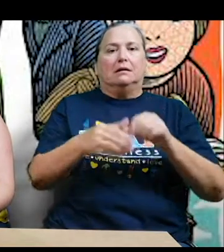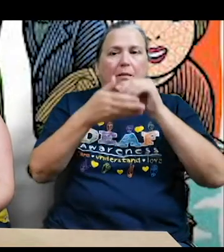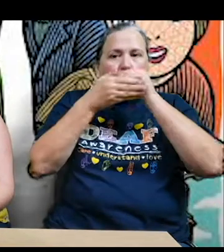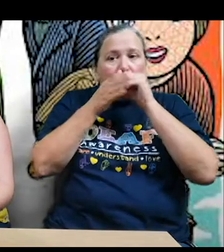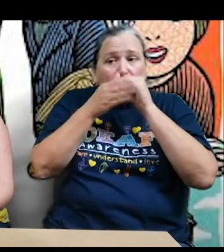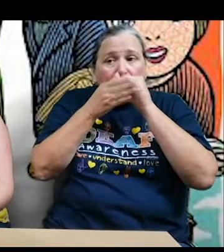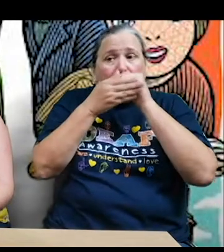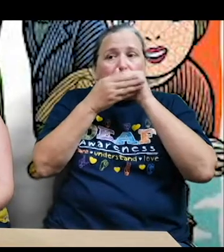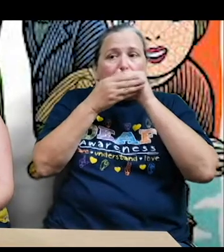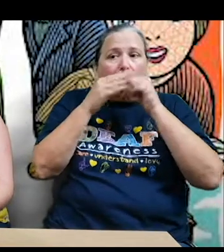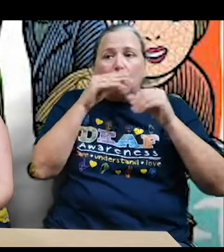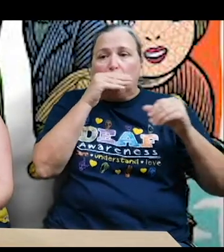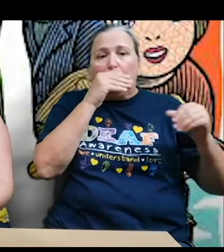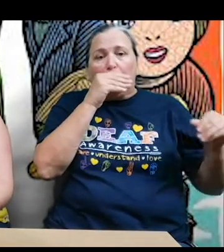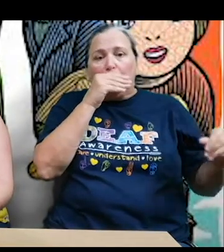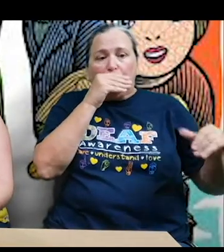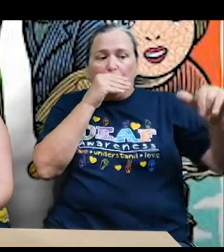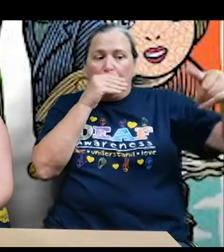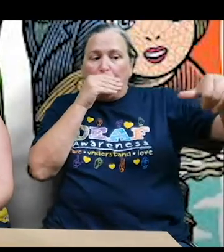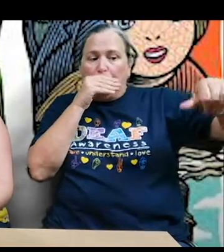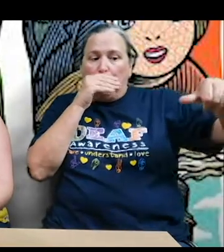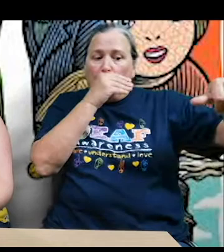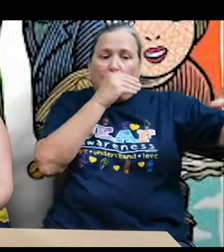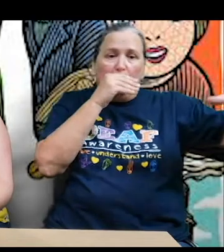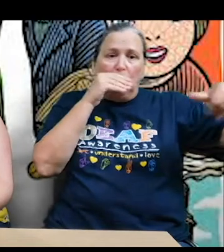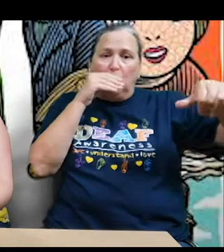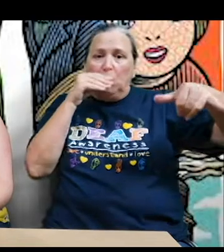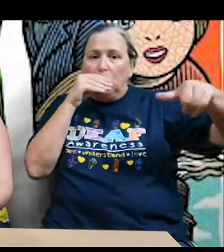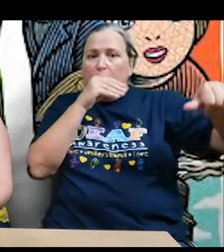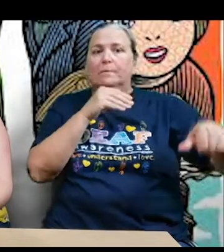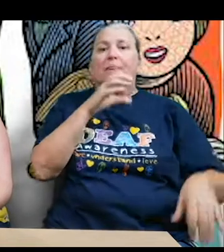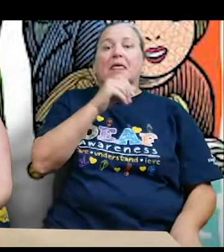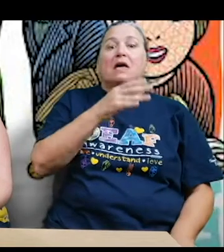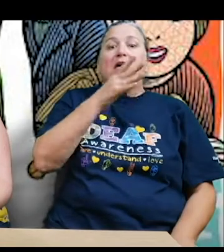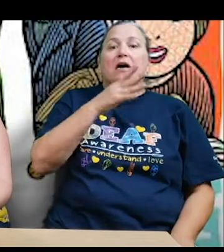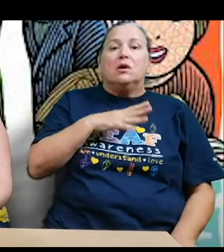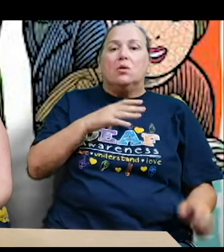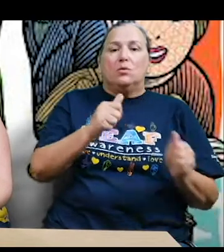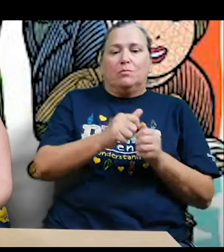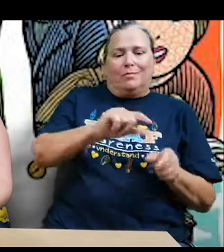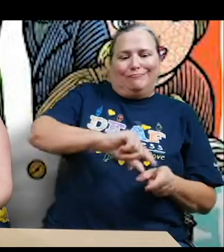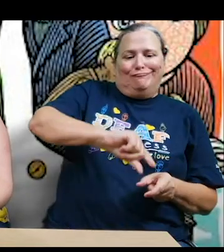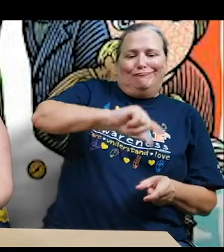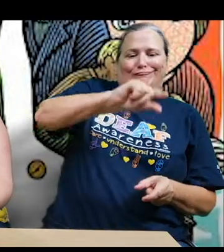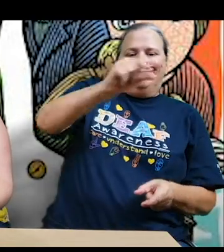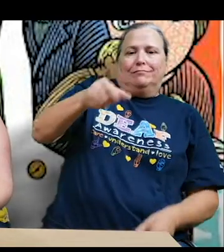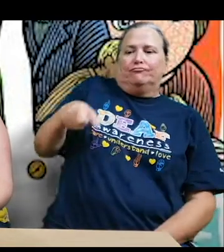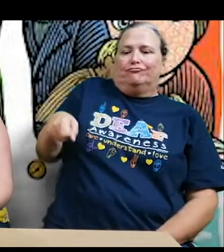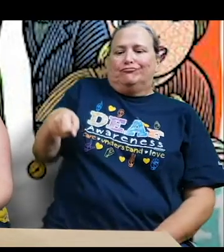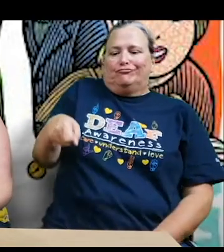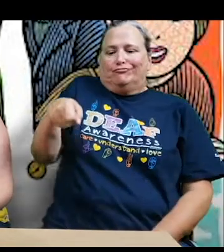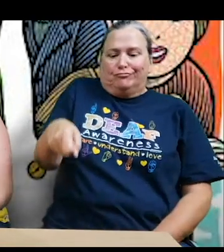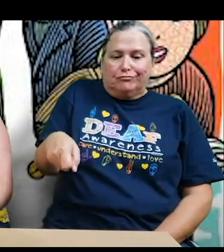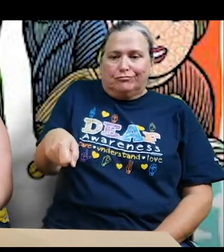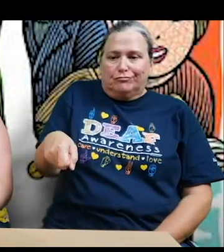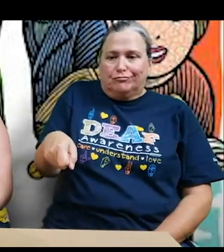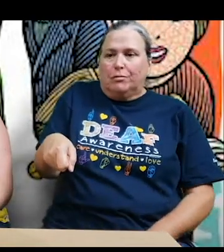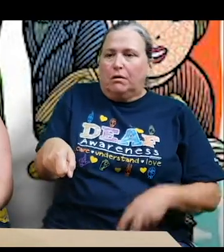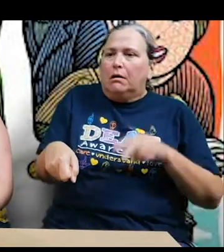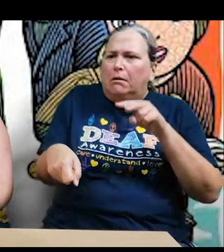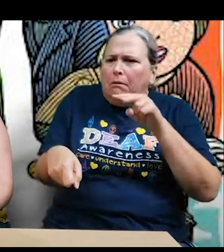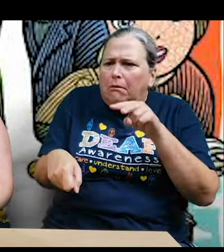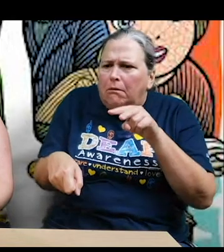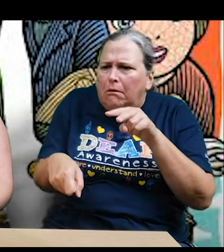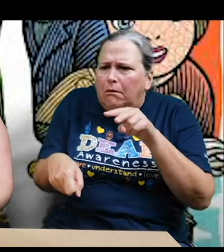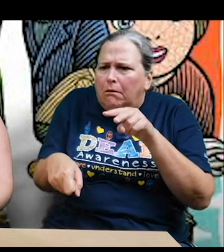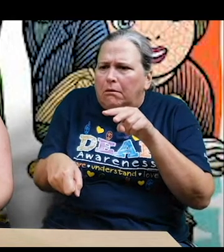stop dancing. An old woman leaning on a cane stepped up close to them. She stared at Edward